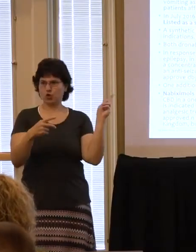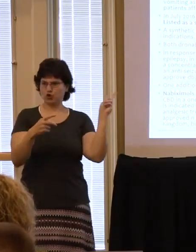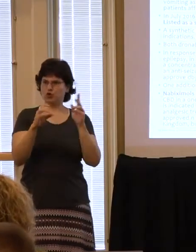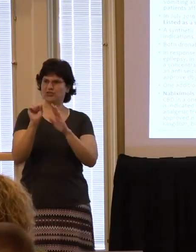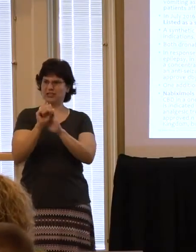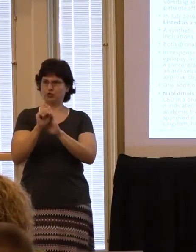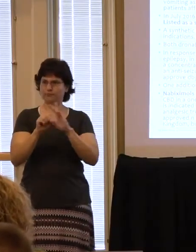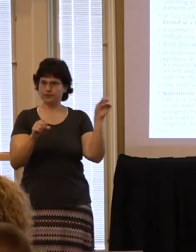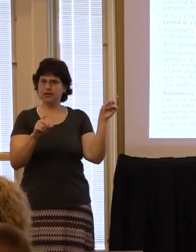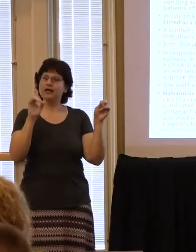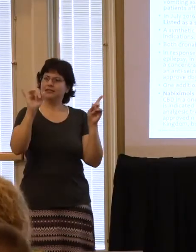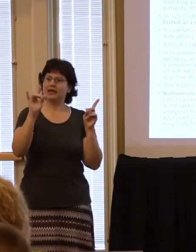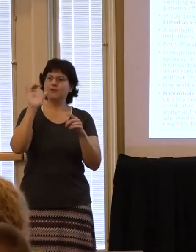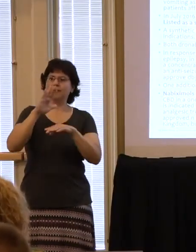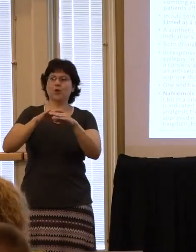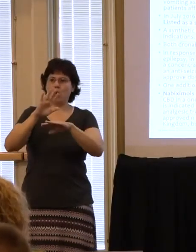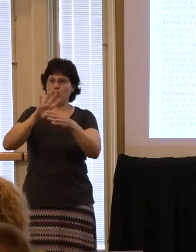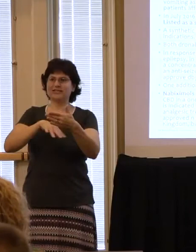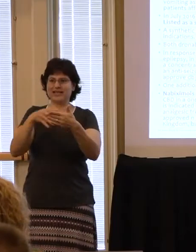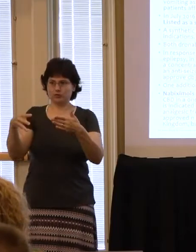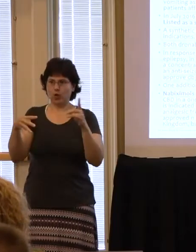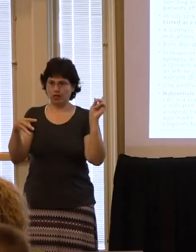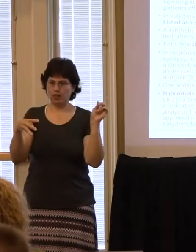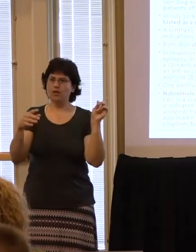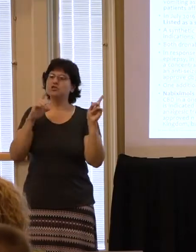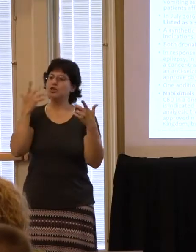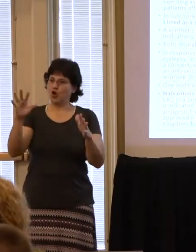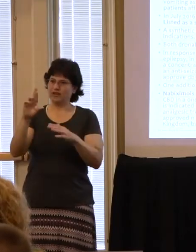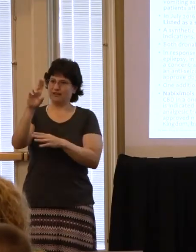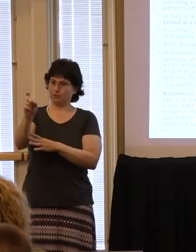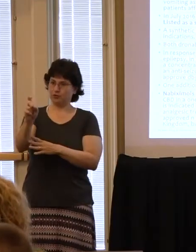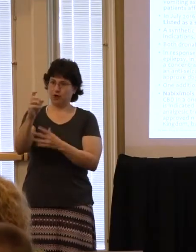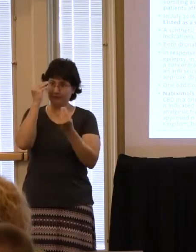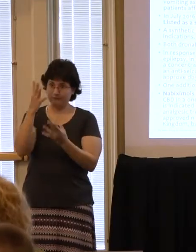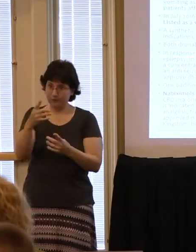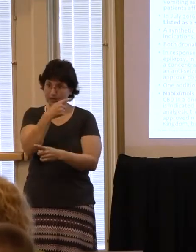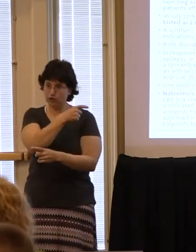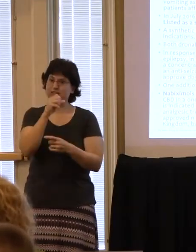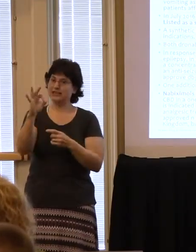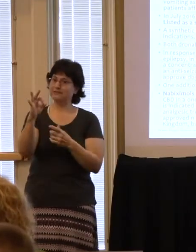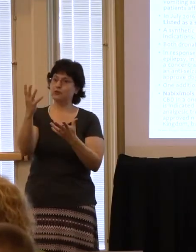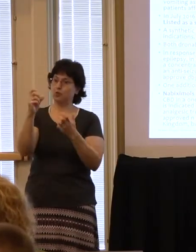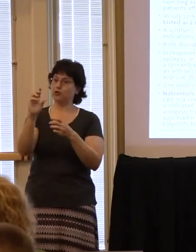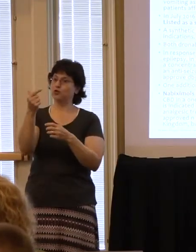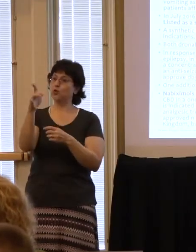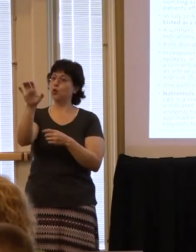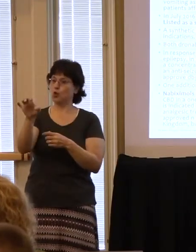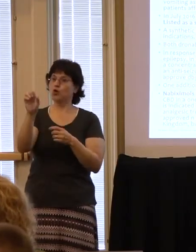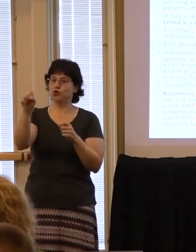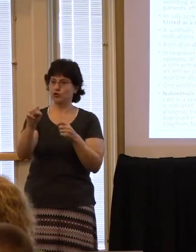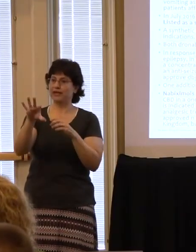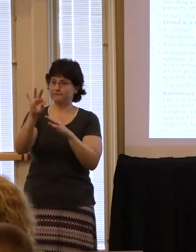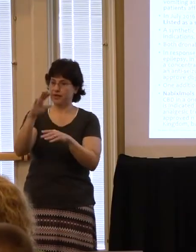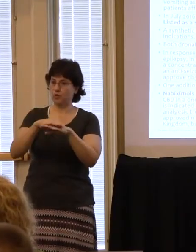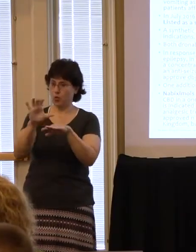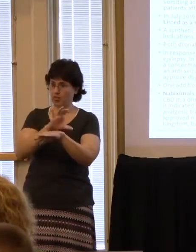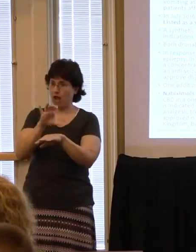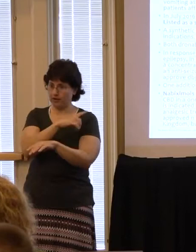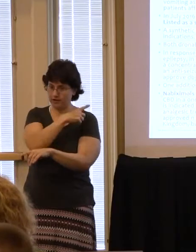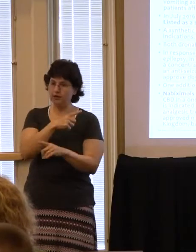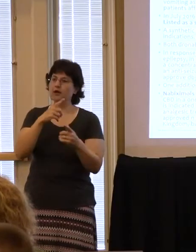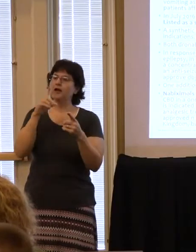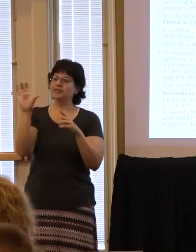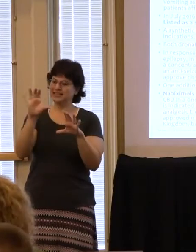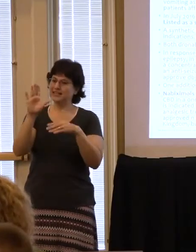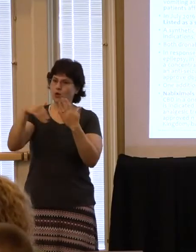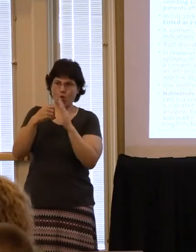And this will likely be on schedule. So they already have the prescriber information. If you guys want to Google it, you can find it online. And